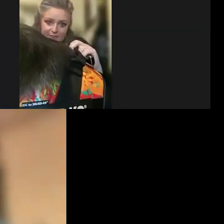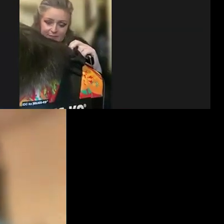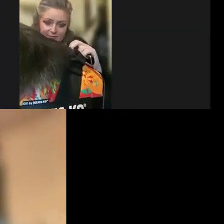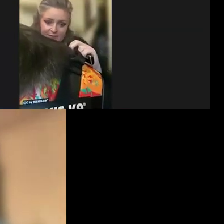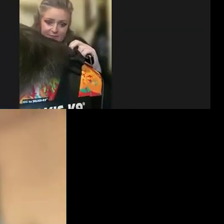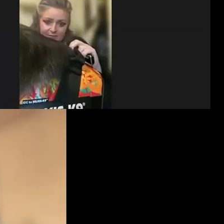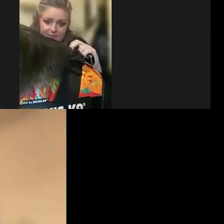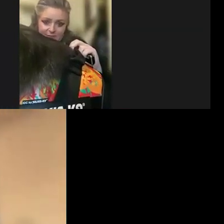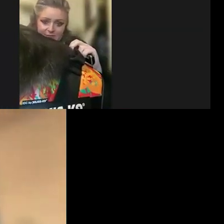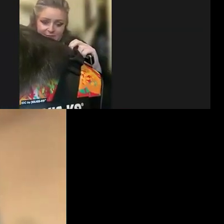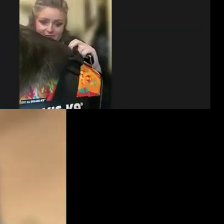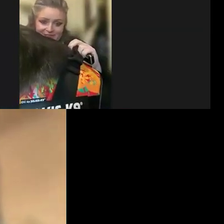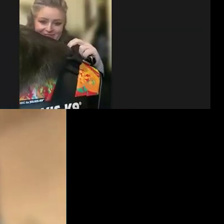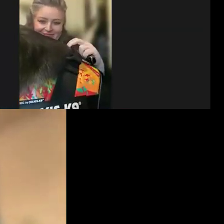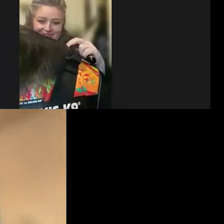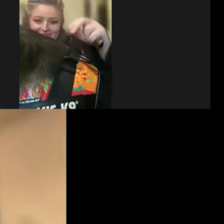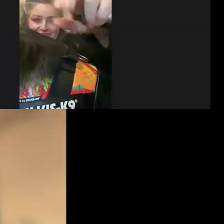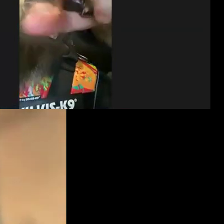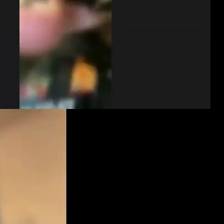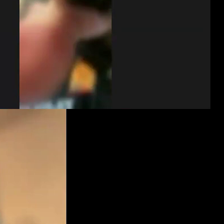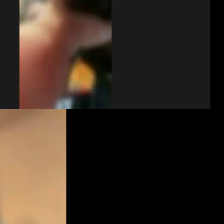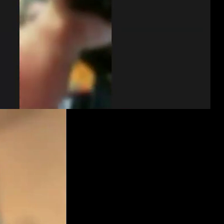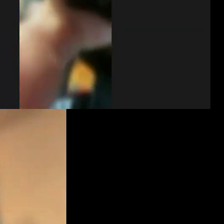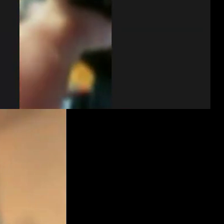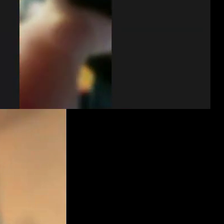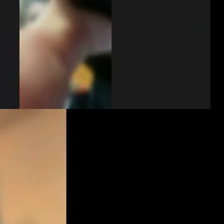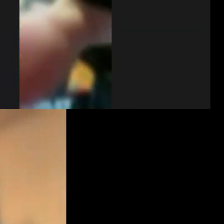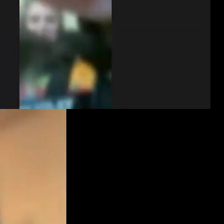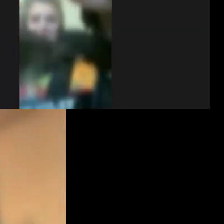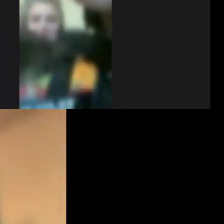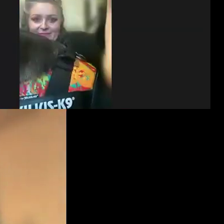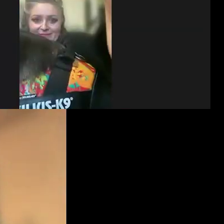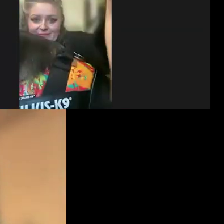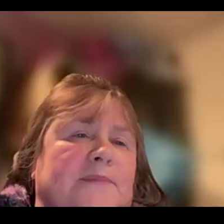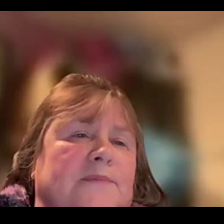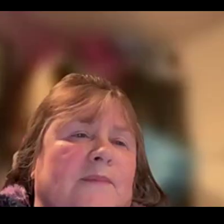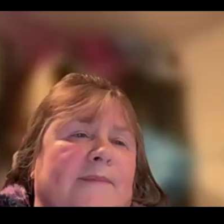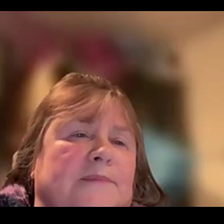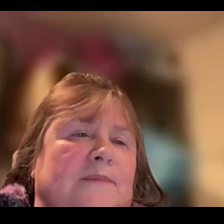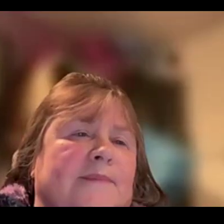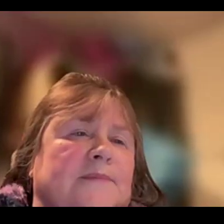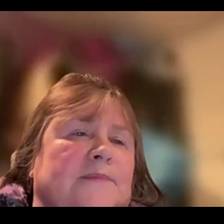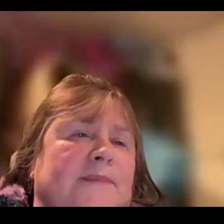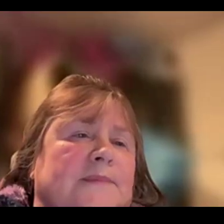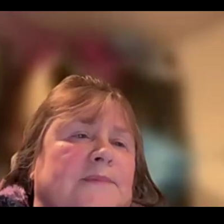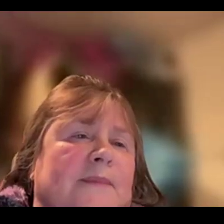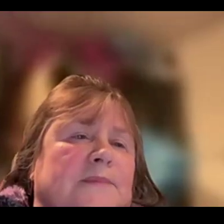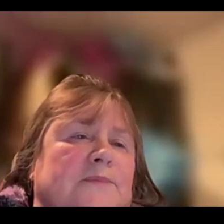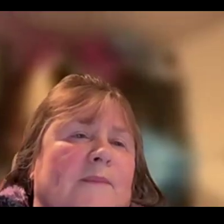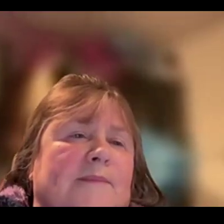the meeting now. Thanks. Thanks all. I don't know Have how a good to close it. evening.